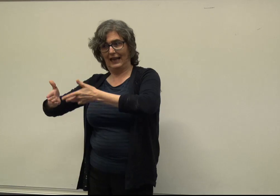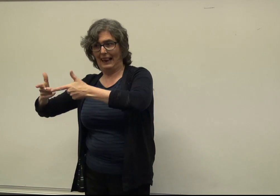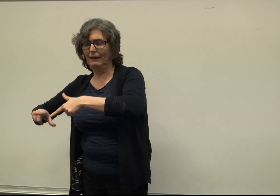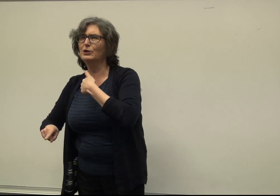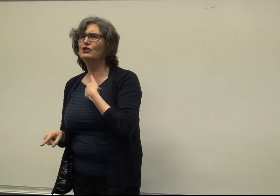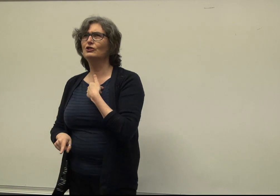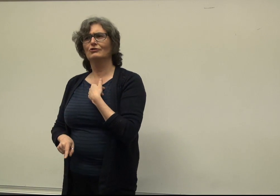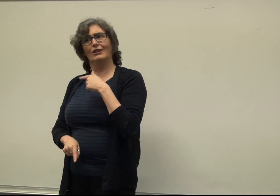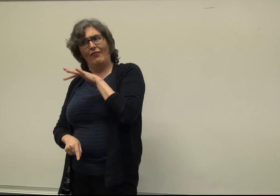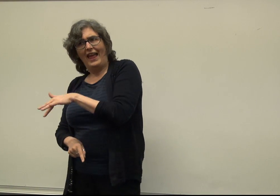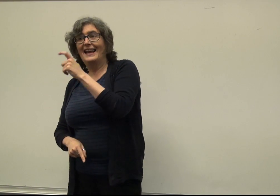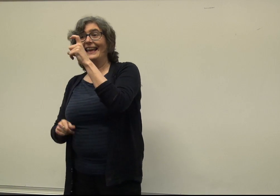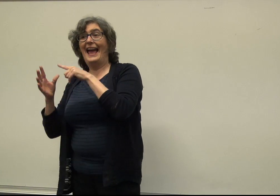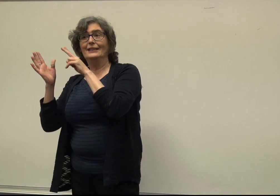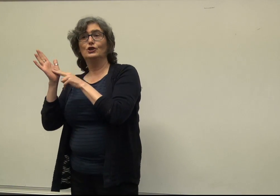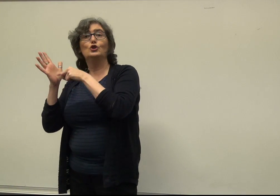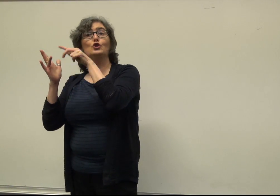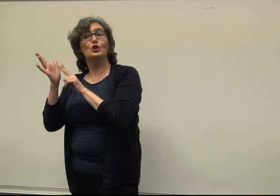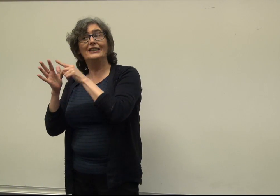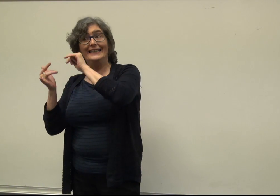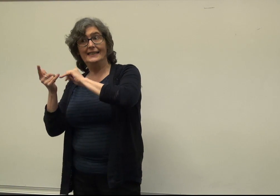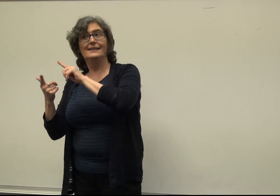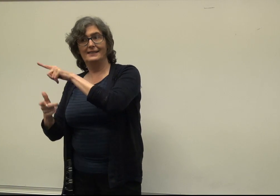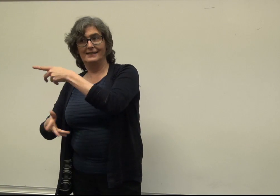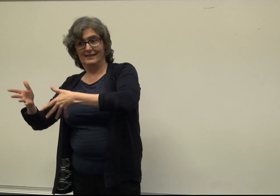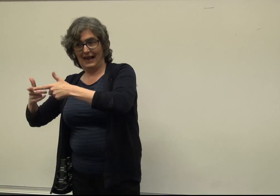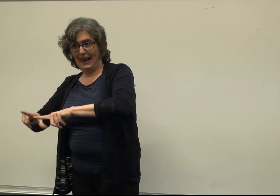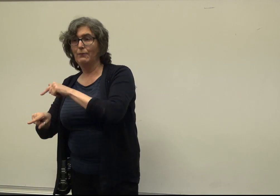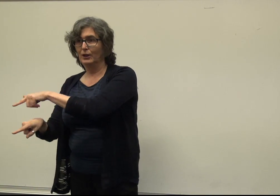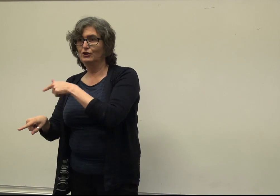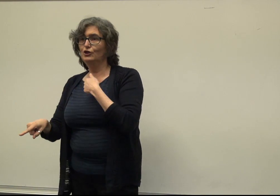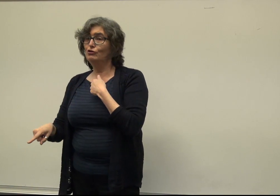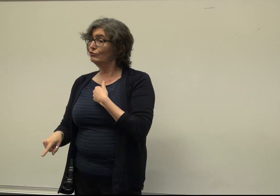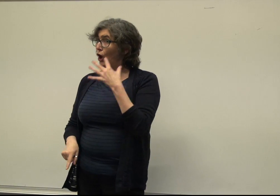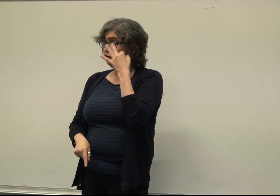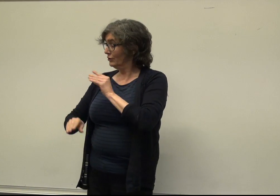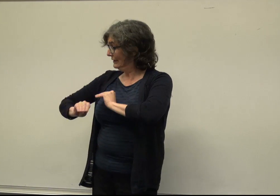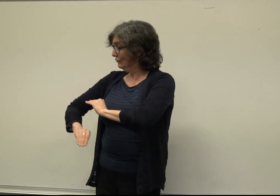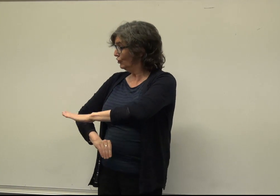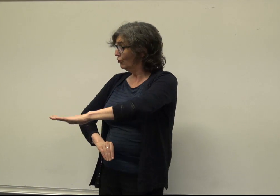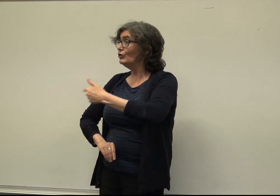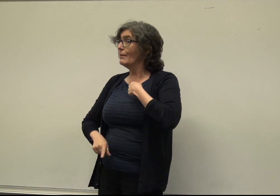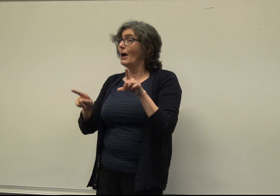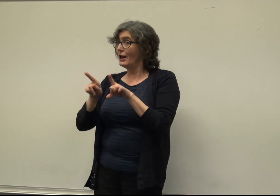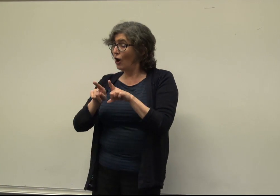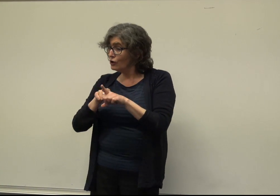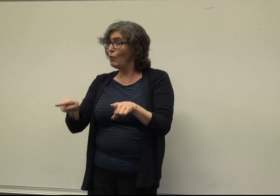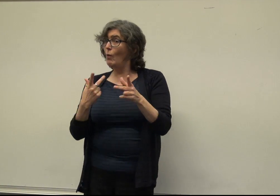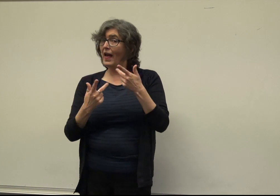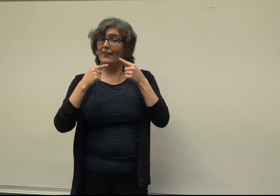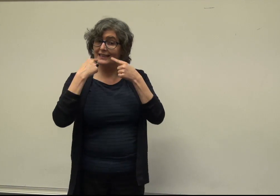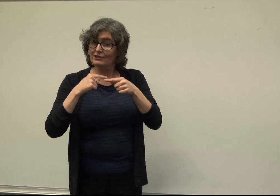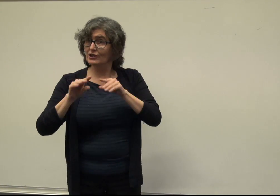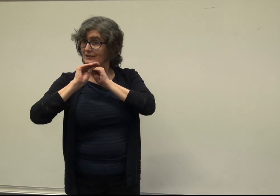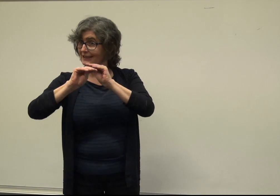to the teachers, to the hearing students, and to the parents. So co-teaching